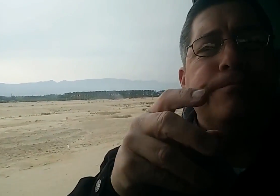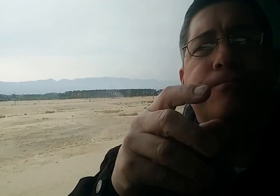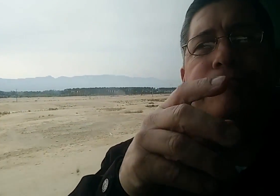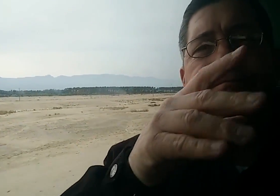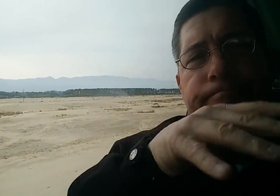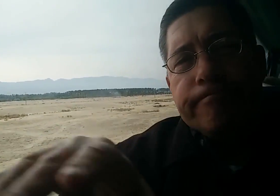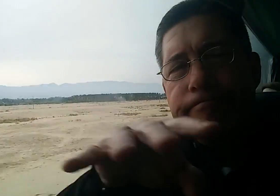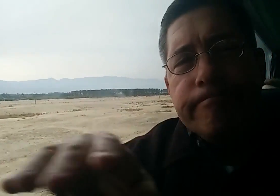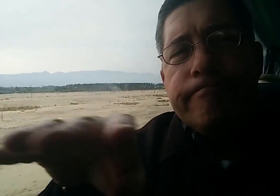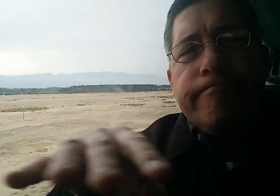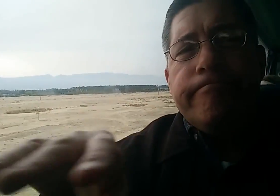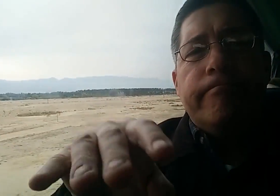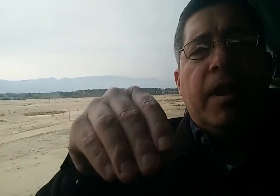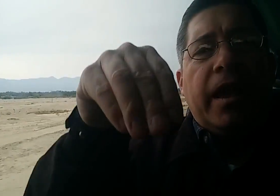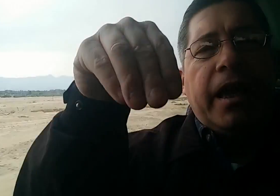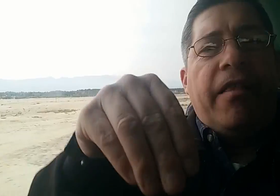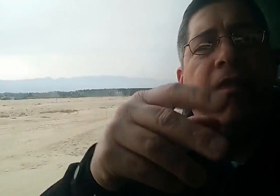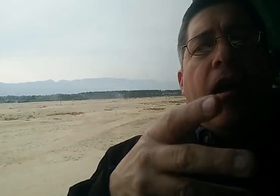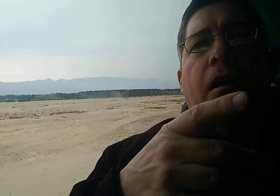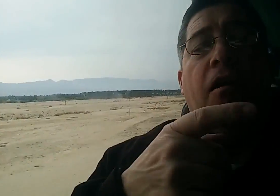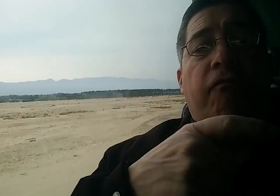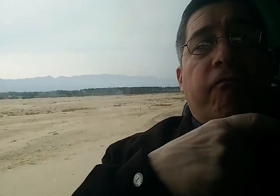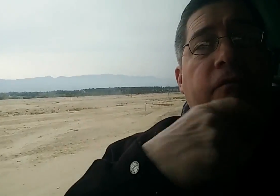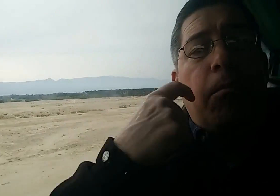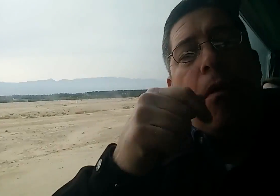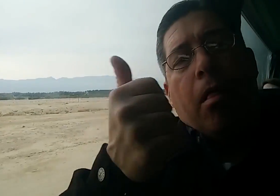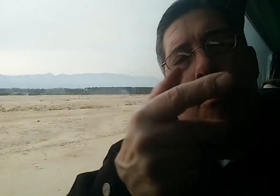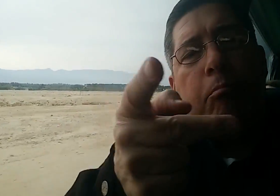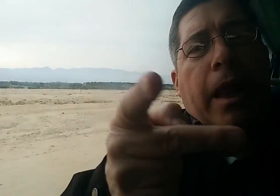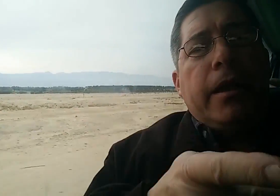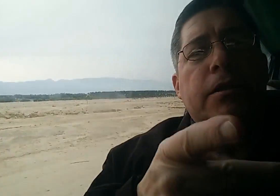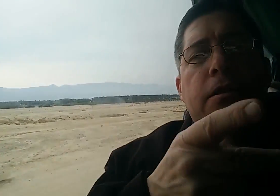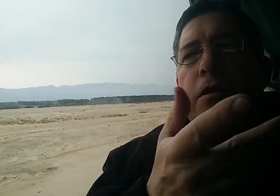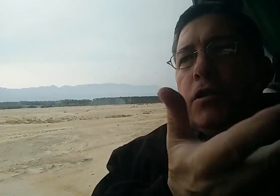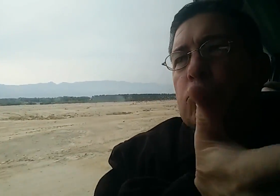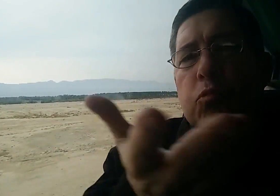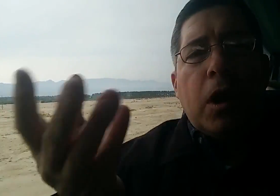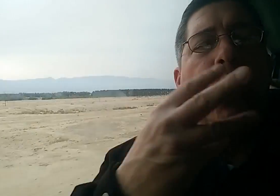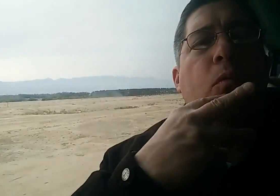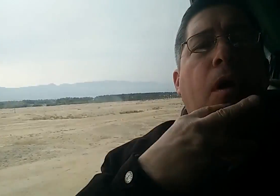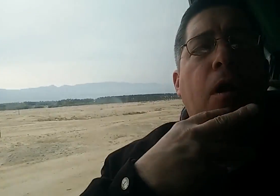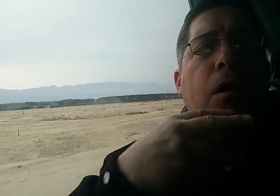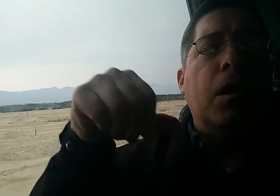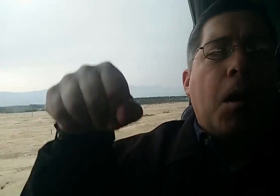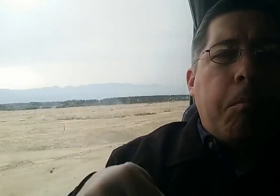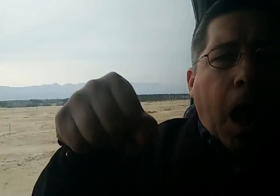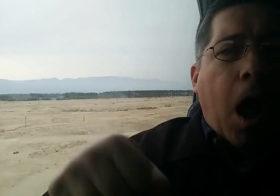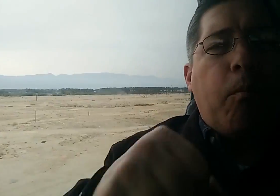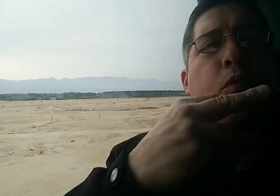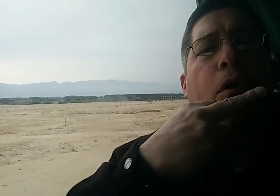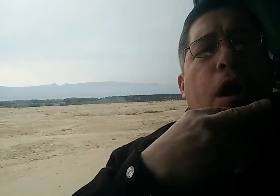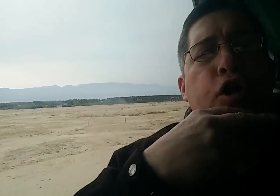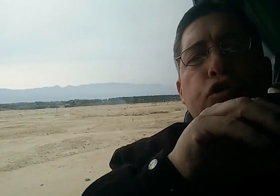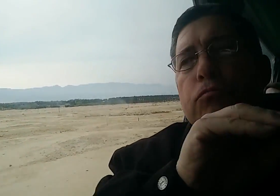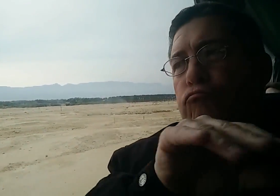Where there's irrigation like this, where the water is pumped in, the things will grow. It's amazing. The